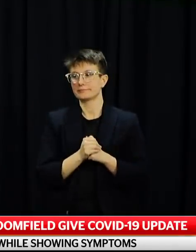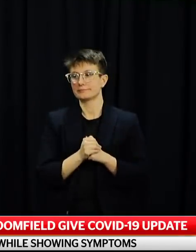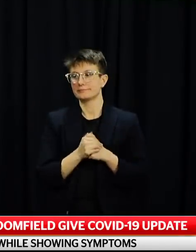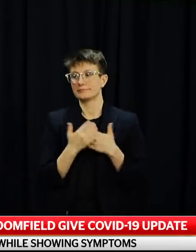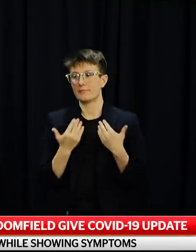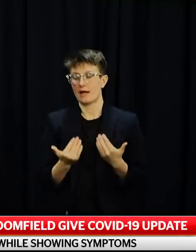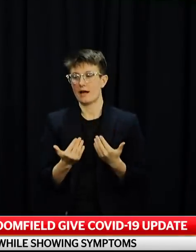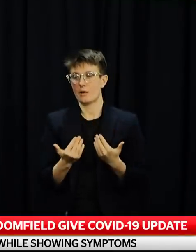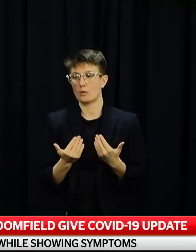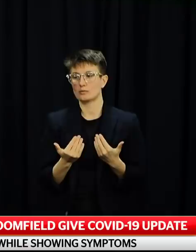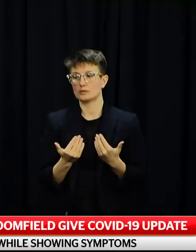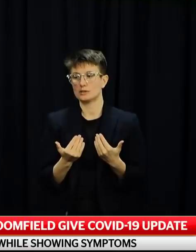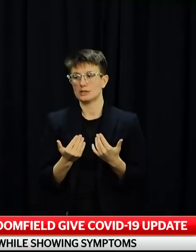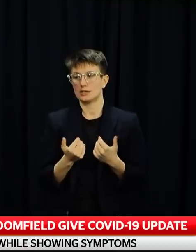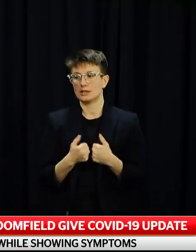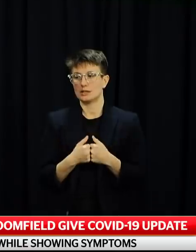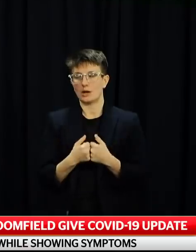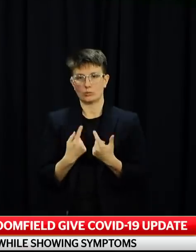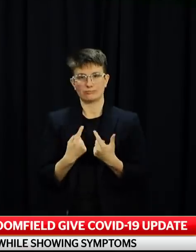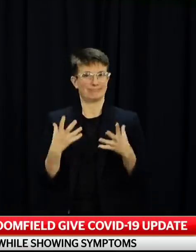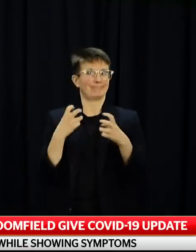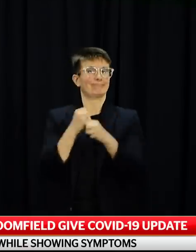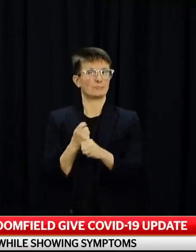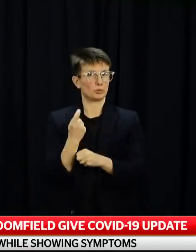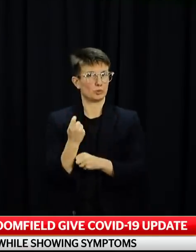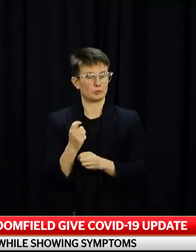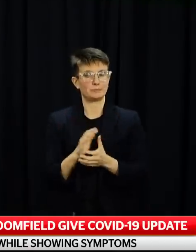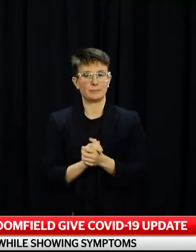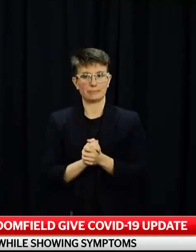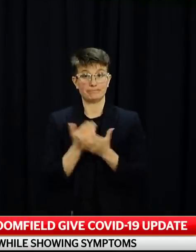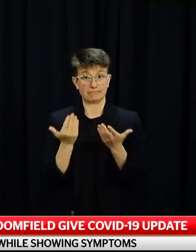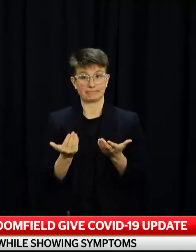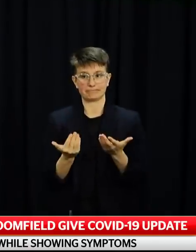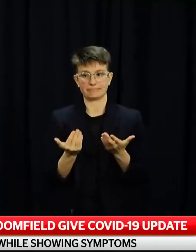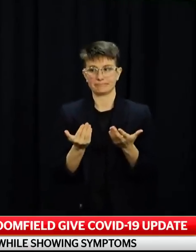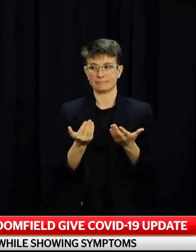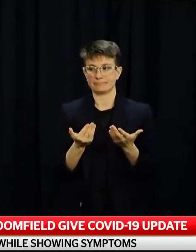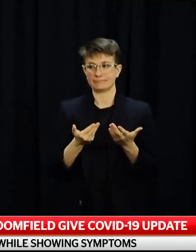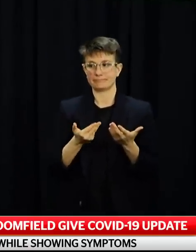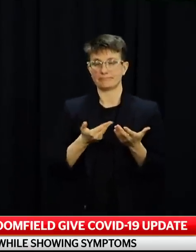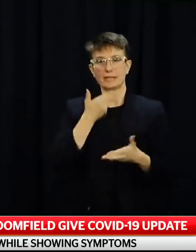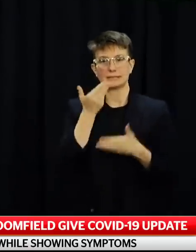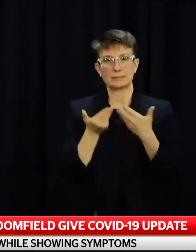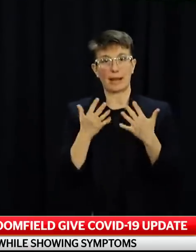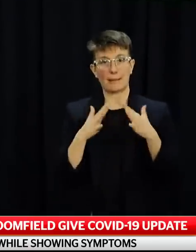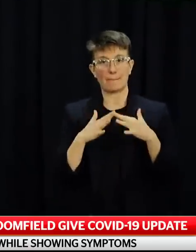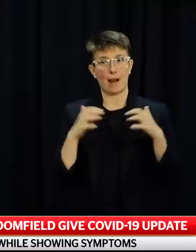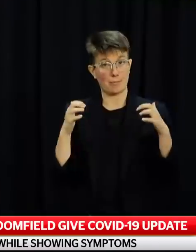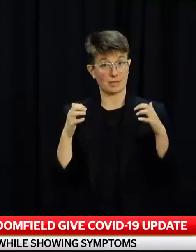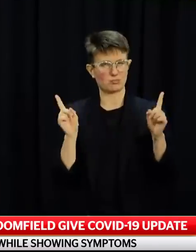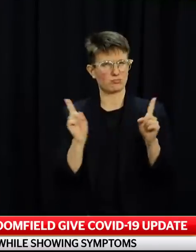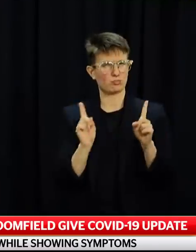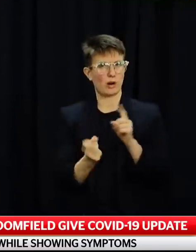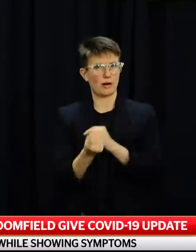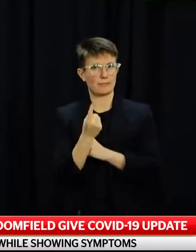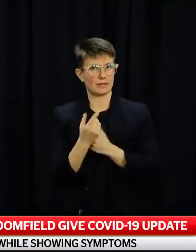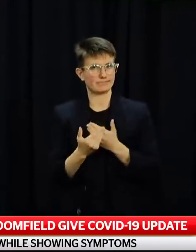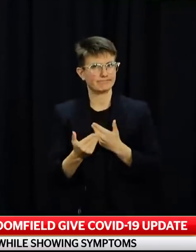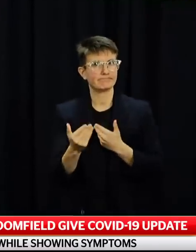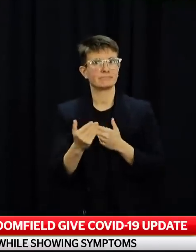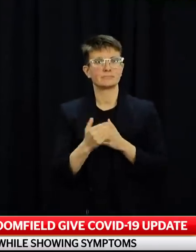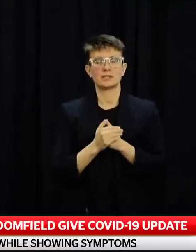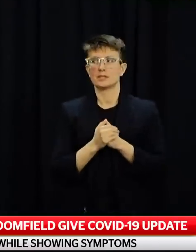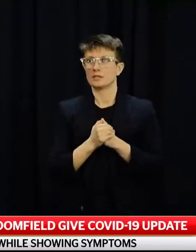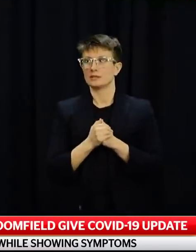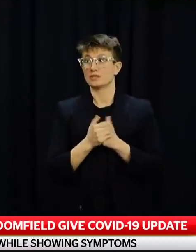now, and I will finish very shortly. I want to come now to the matter of Parliament. A number of questions have been raised